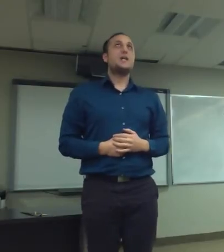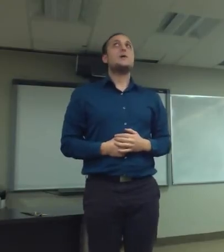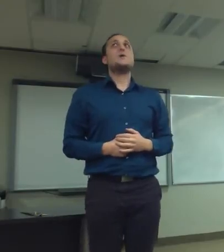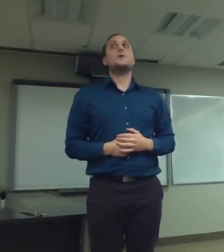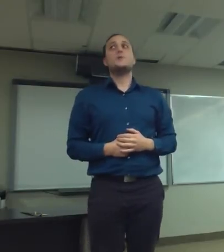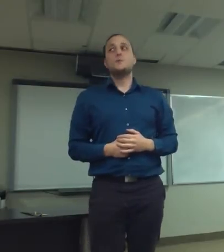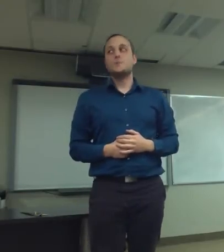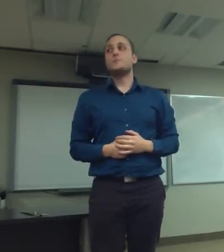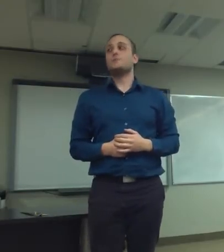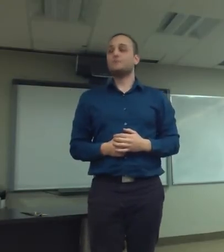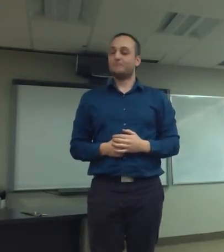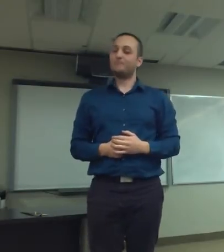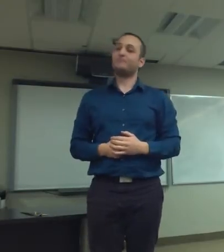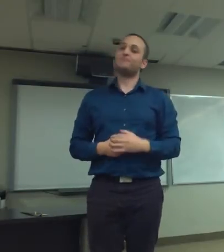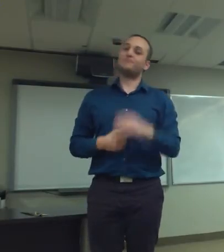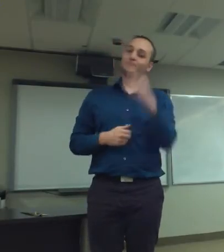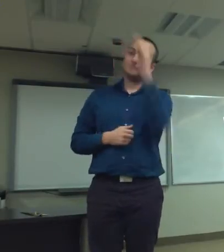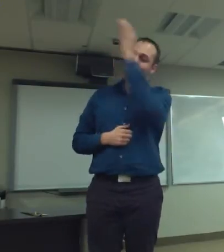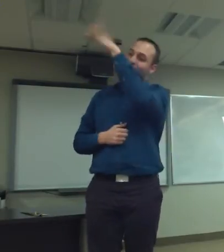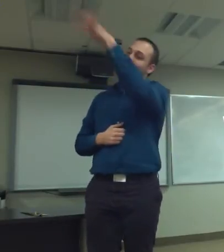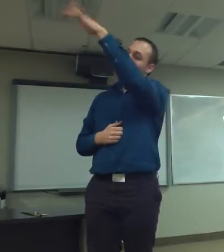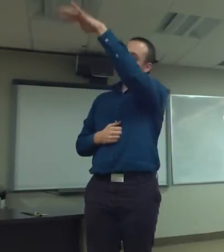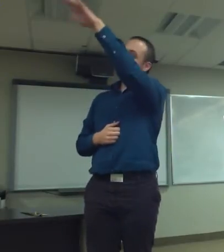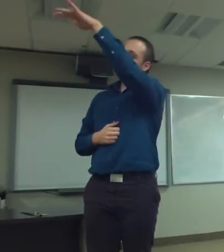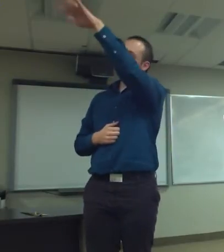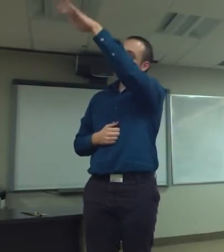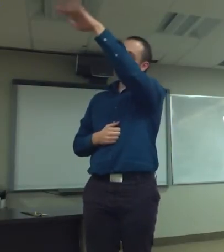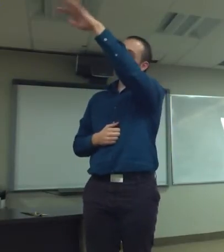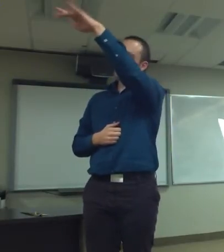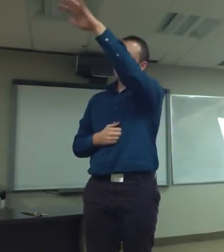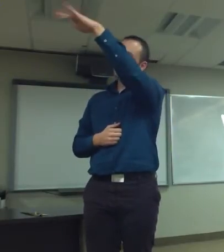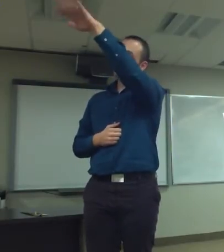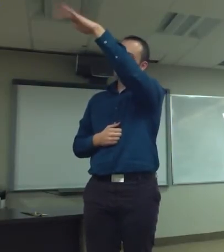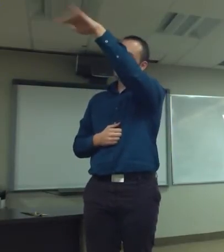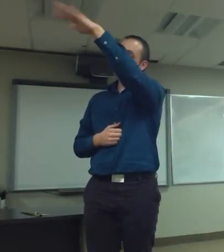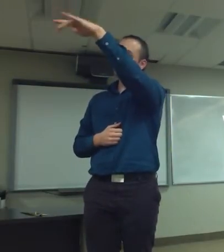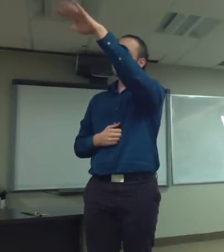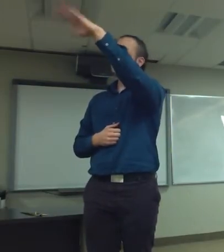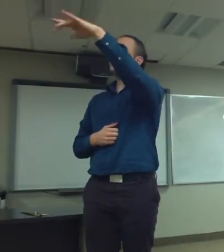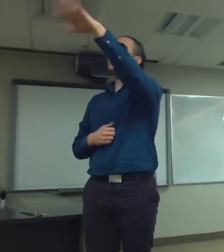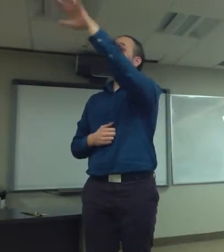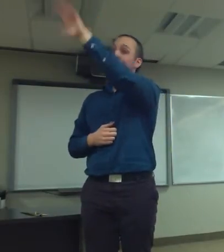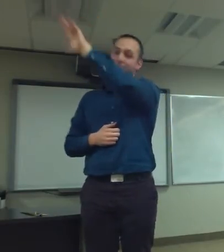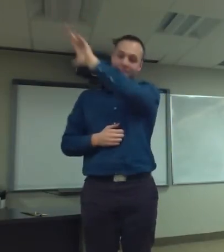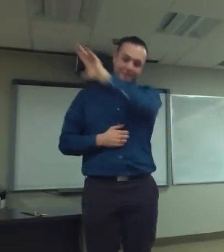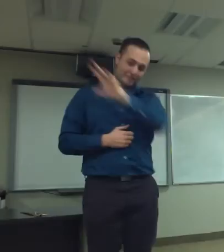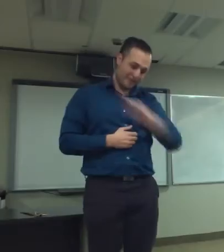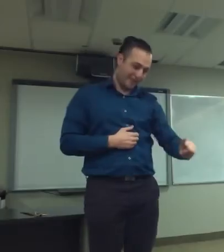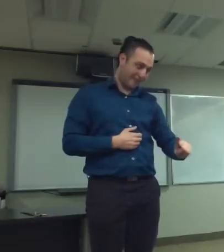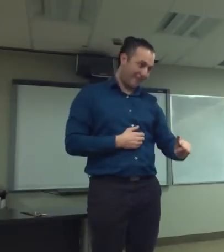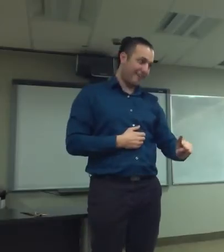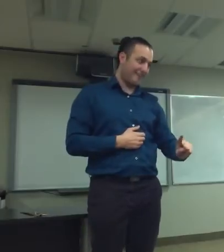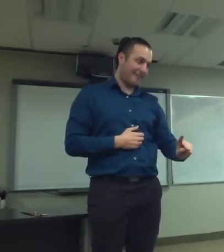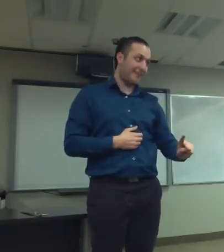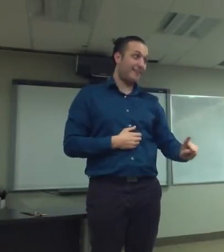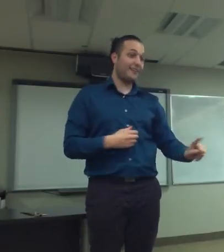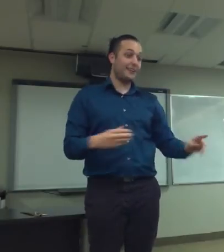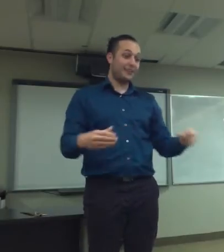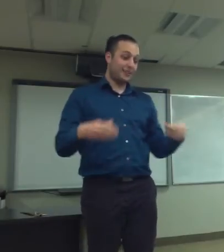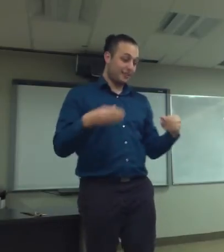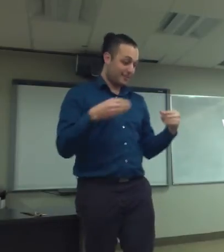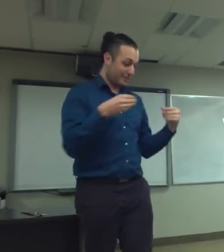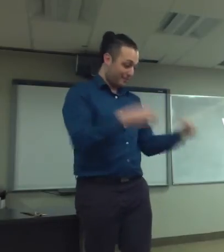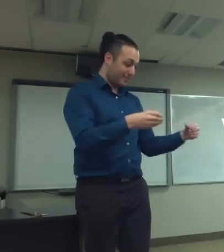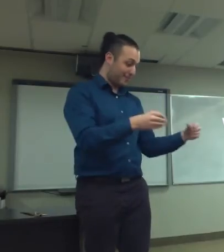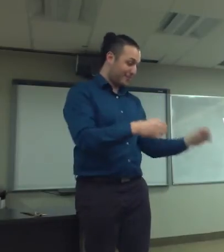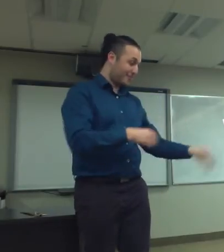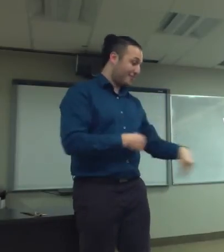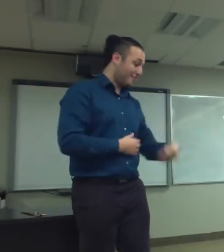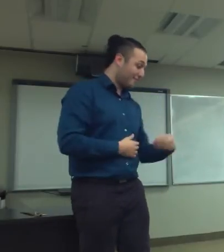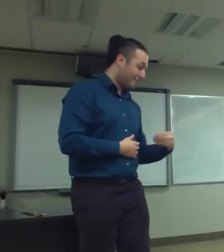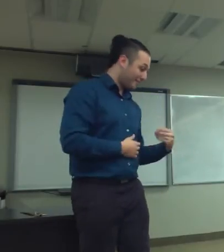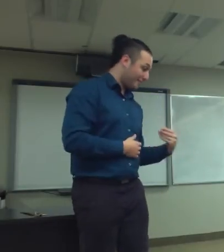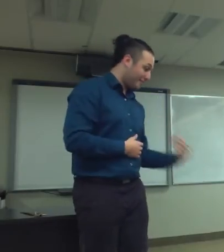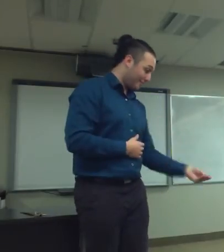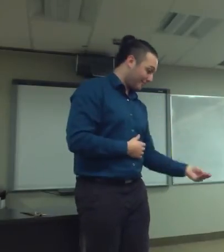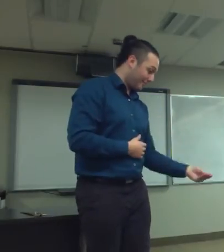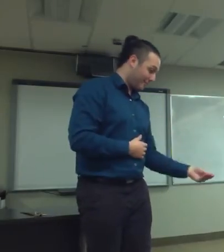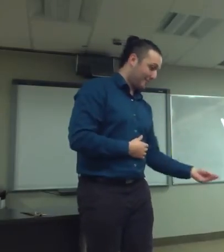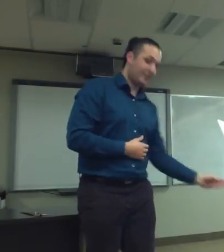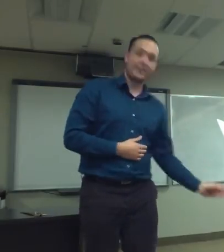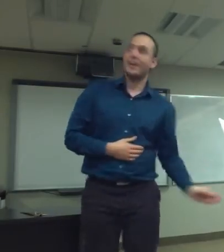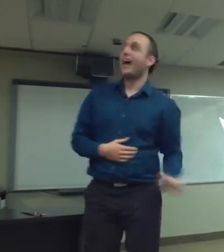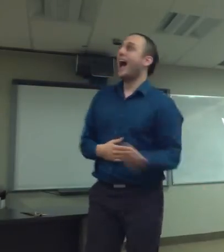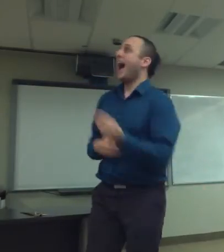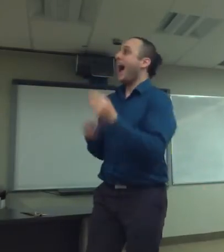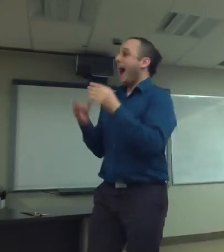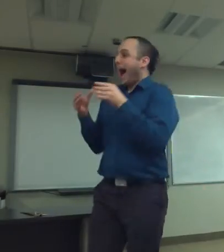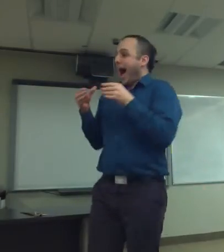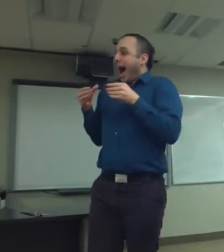So her mother went out and got 500 super indelible, never come off till you're dead, and maybe even later coloring